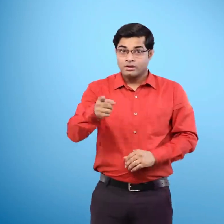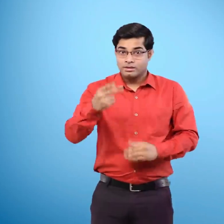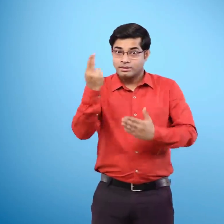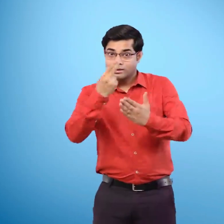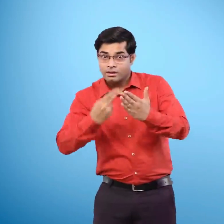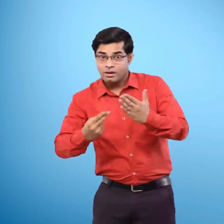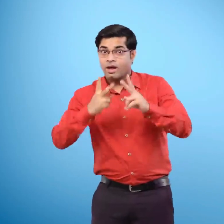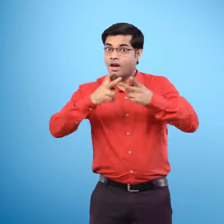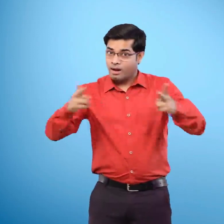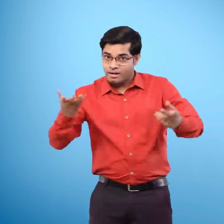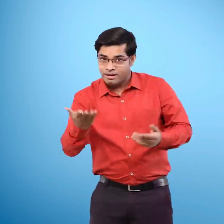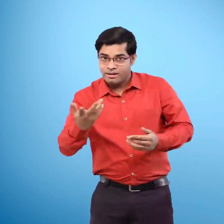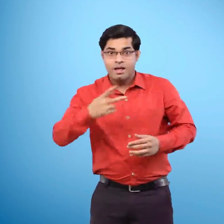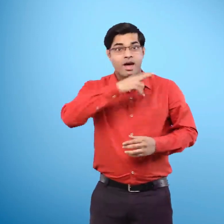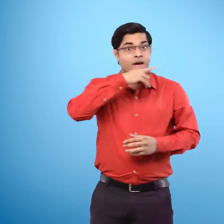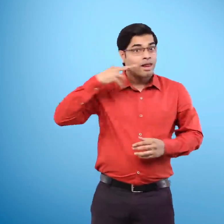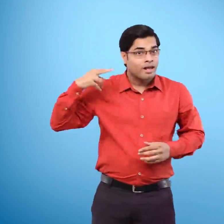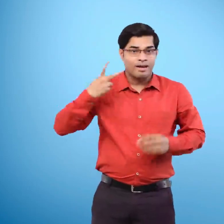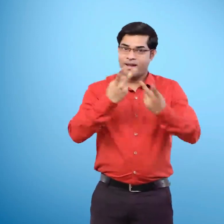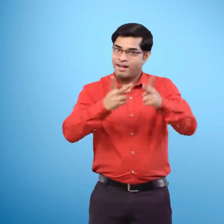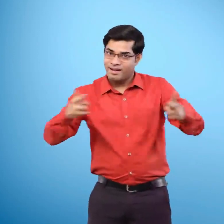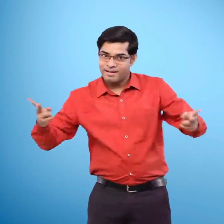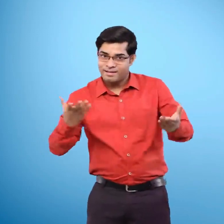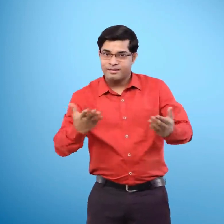having different design and colors,